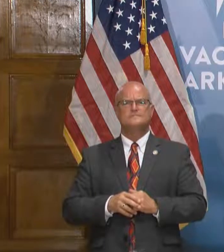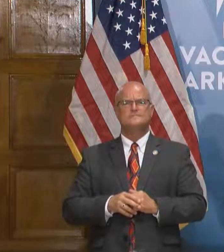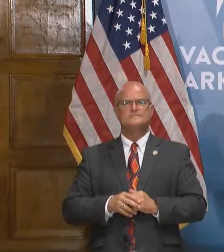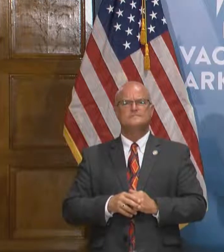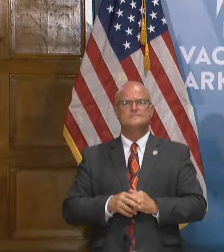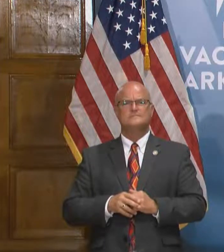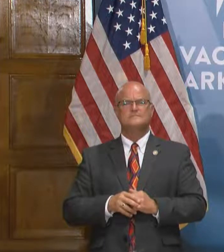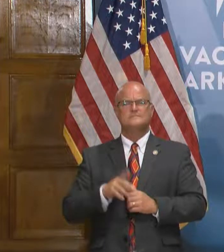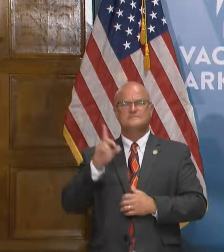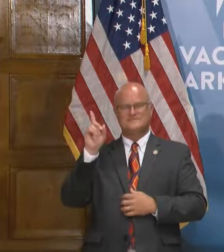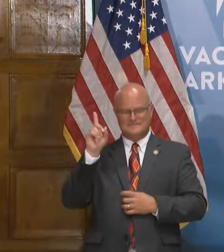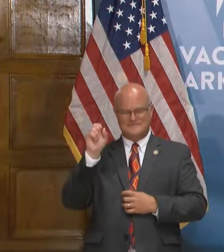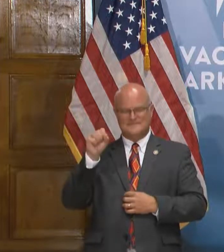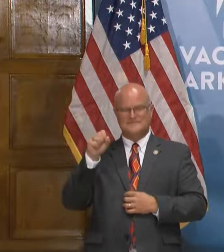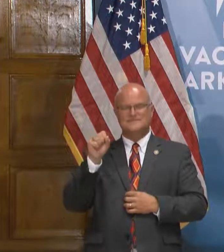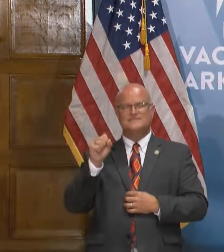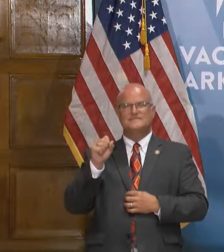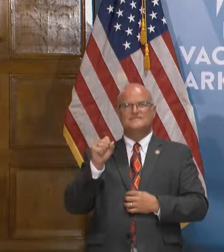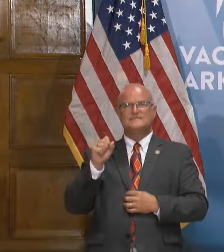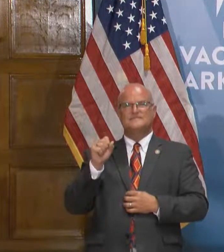All right. Governor? Yes. This